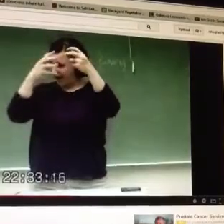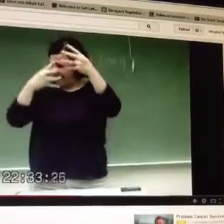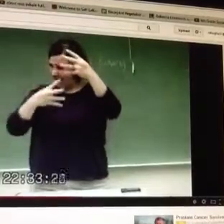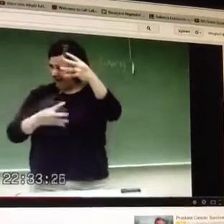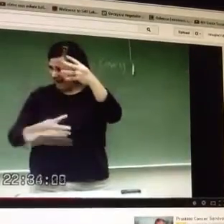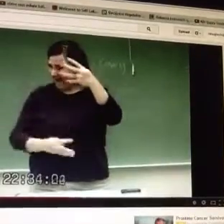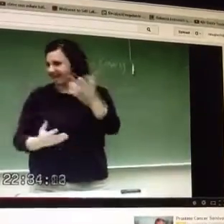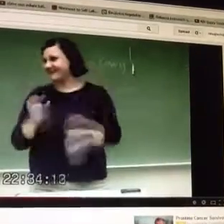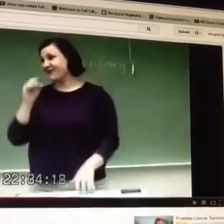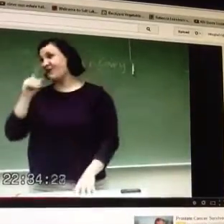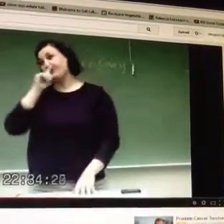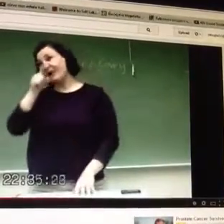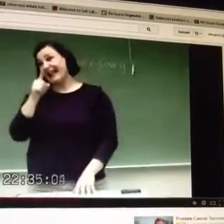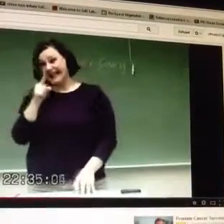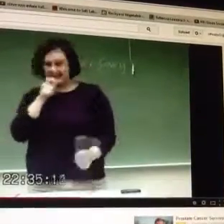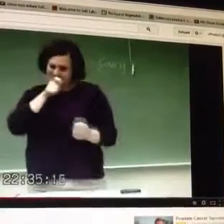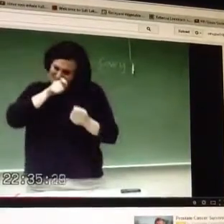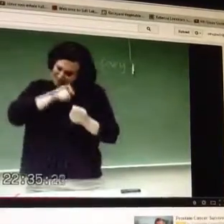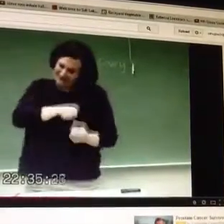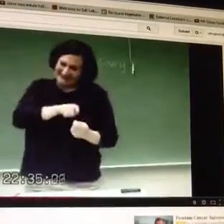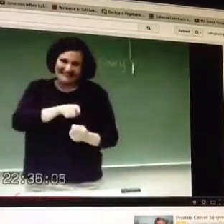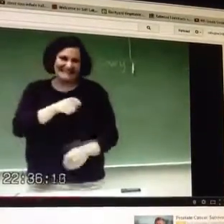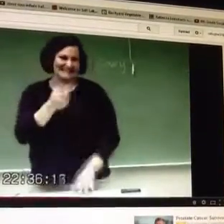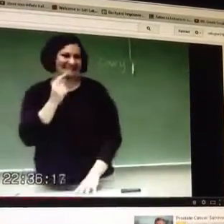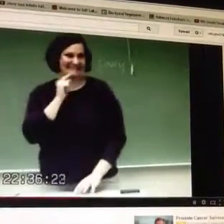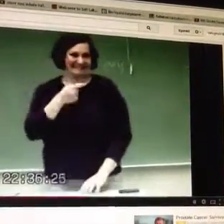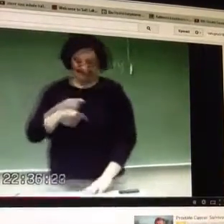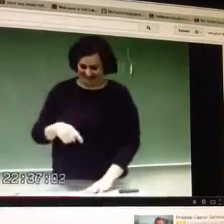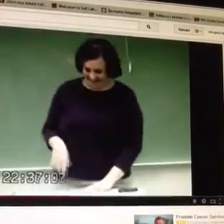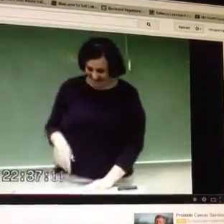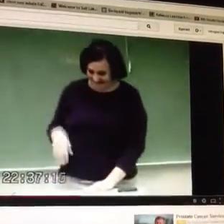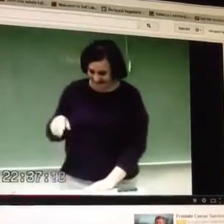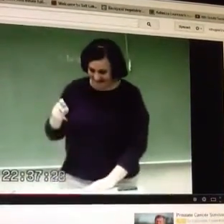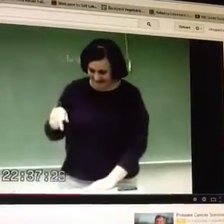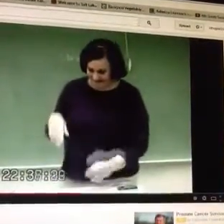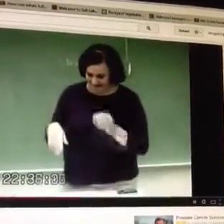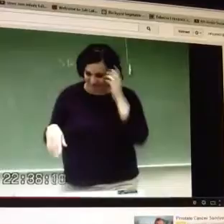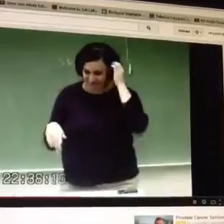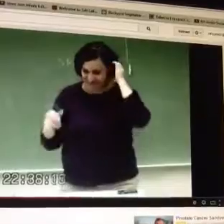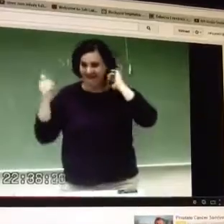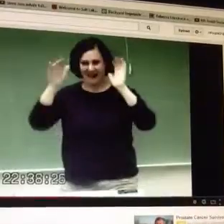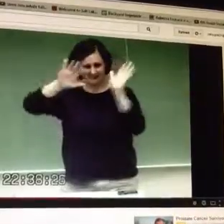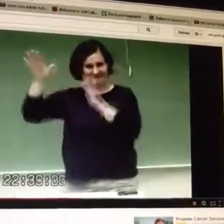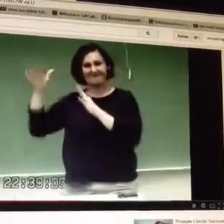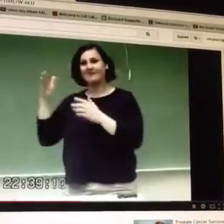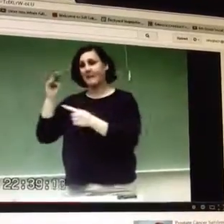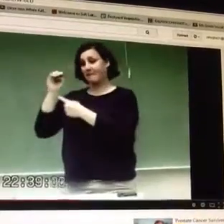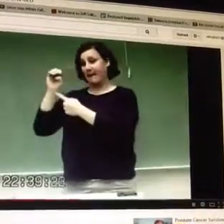You can also have all your homework assignments in there and when they're due, and you can be very specific. It's very cool.